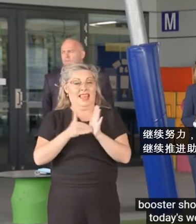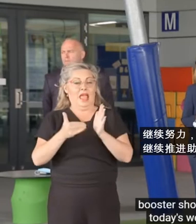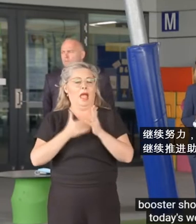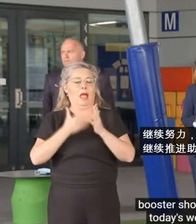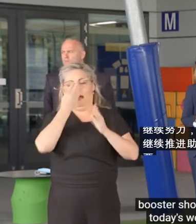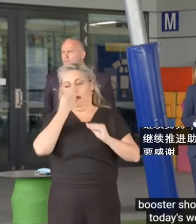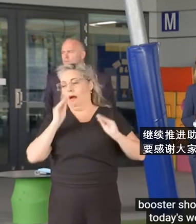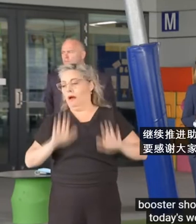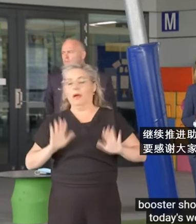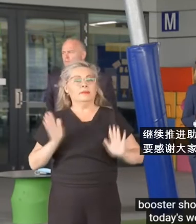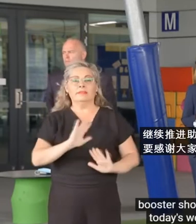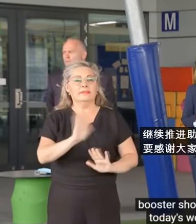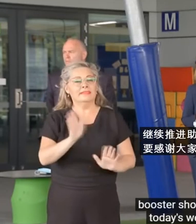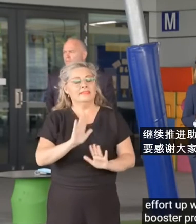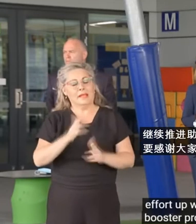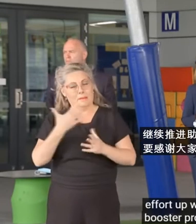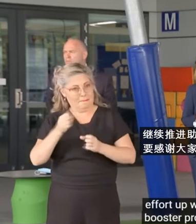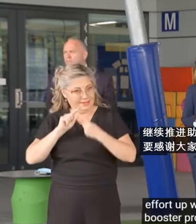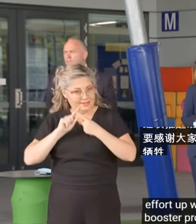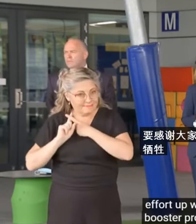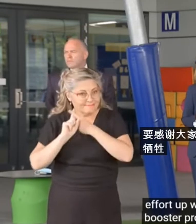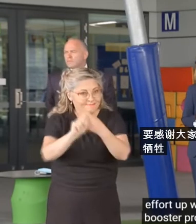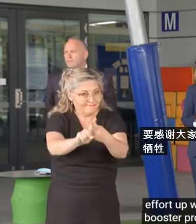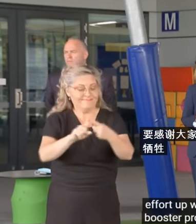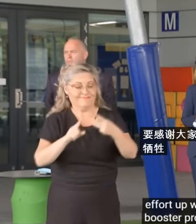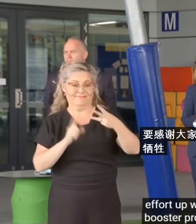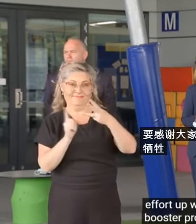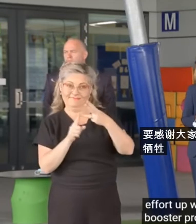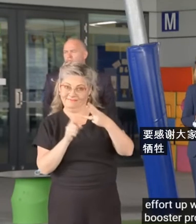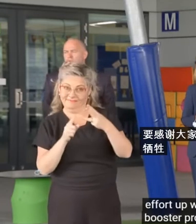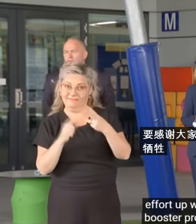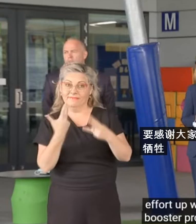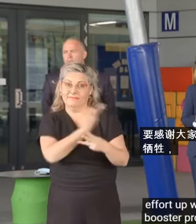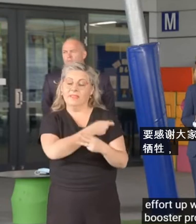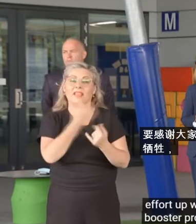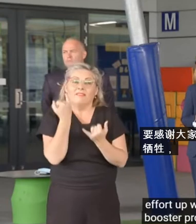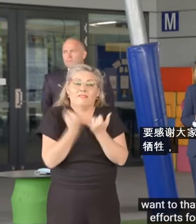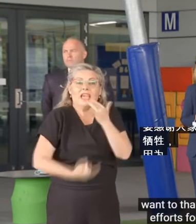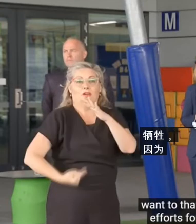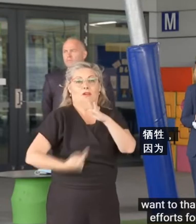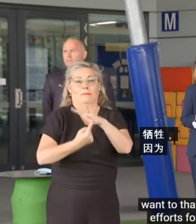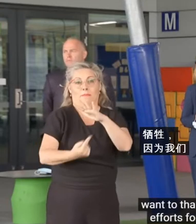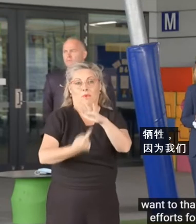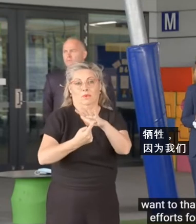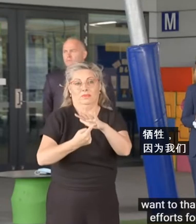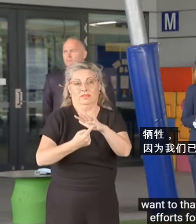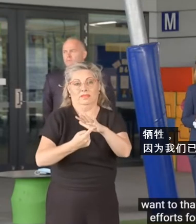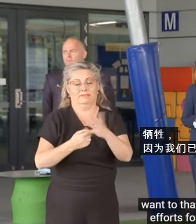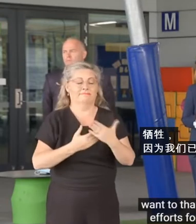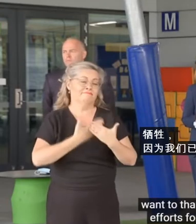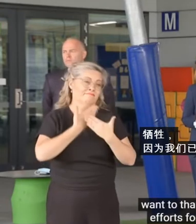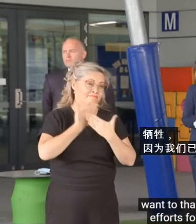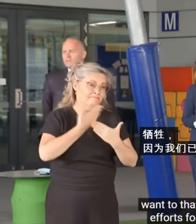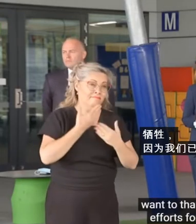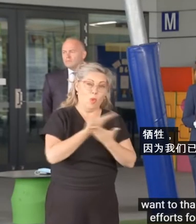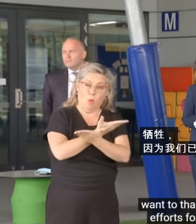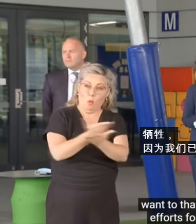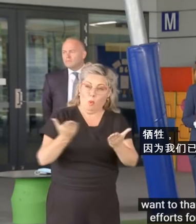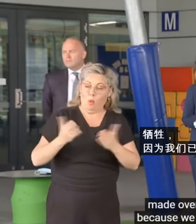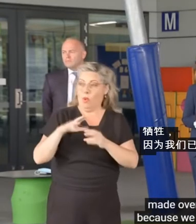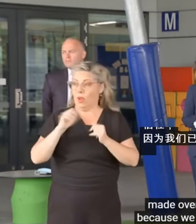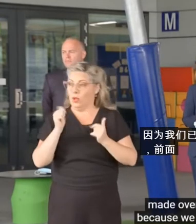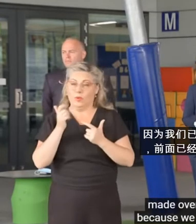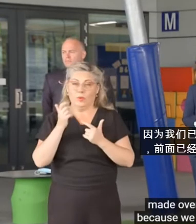moving. And I want to thank everybody for the efforts, the sacrifices they've made over the last 2 years as we move through